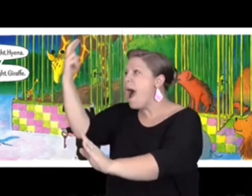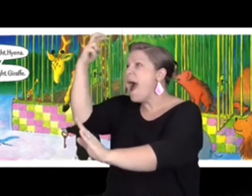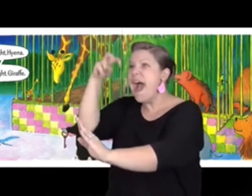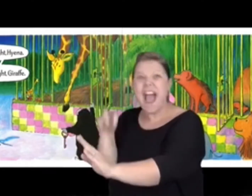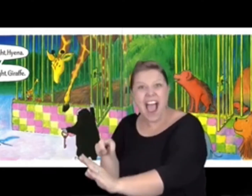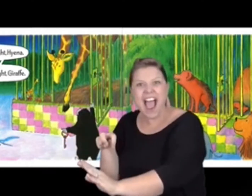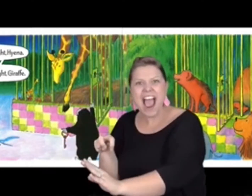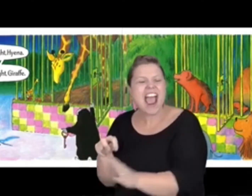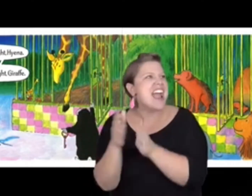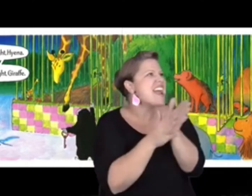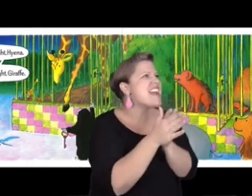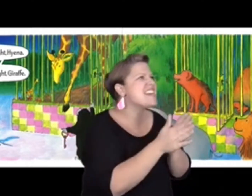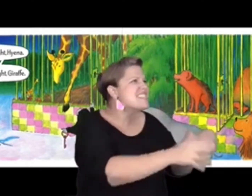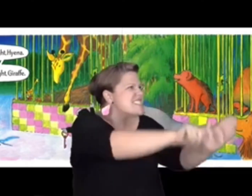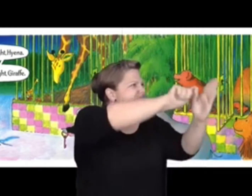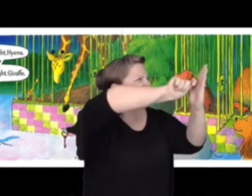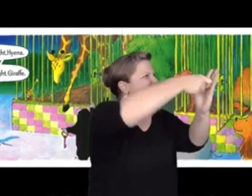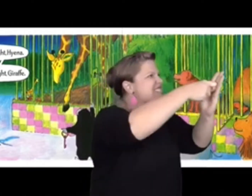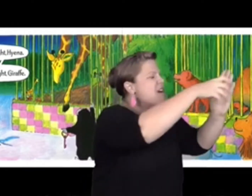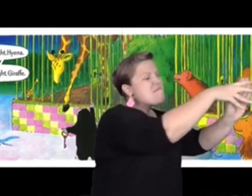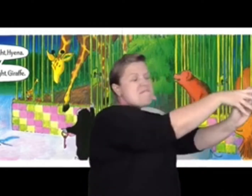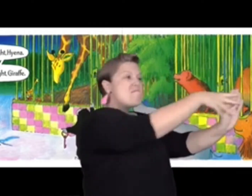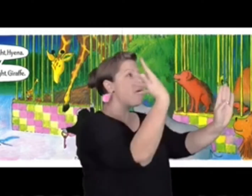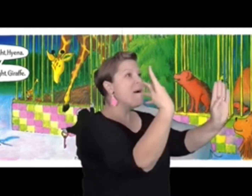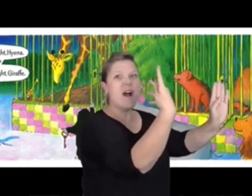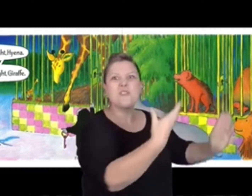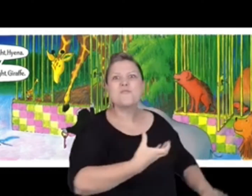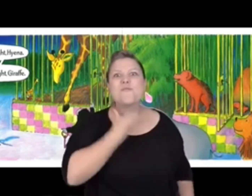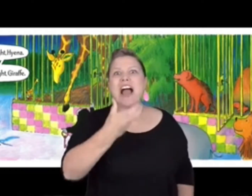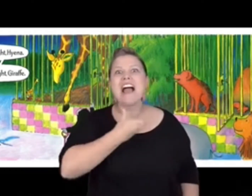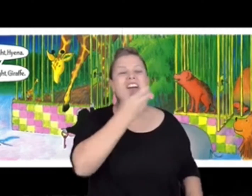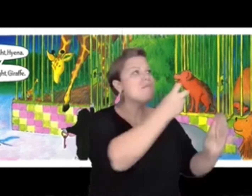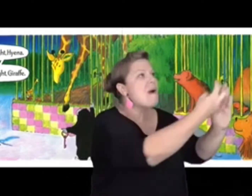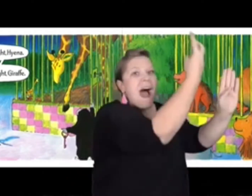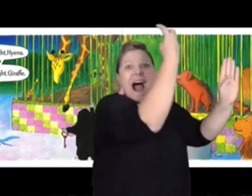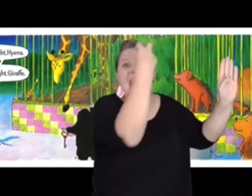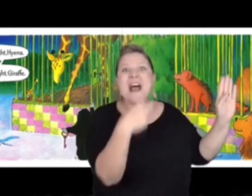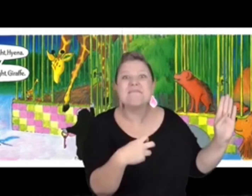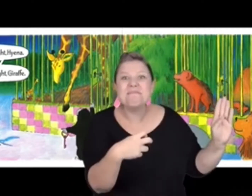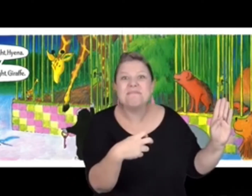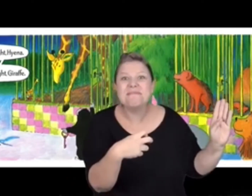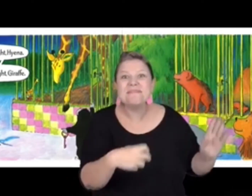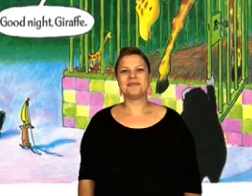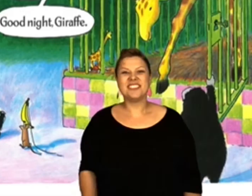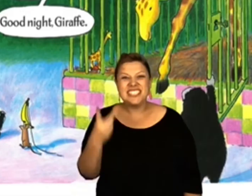The hyena jumped out. Opened up the giraffe's cage, and the giraffe jumped out.